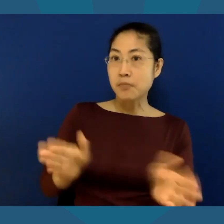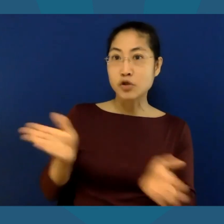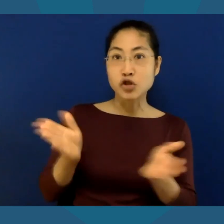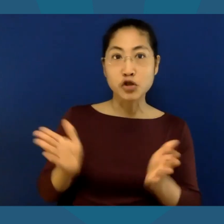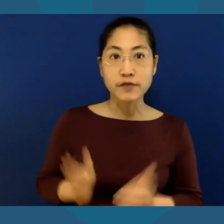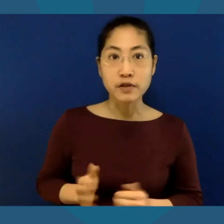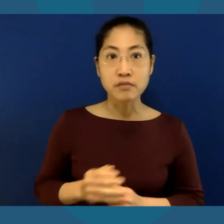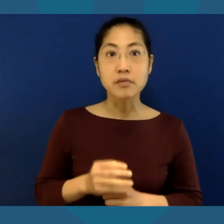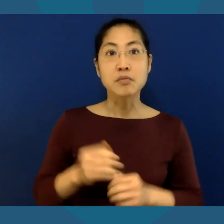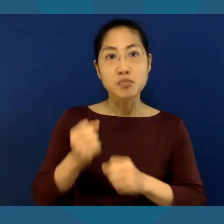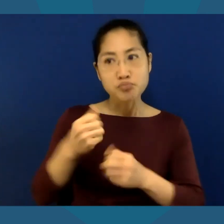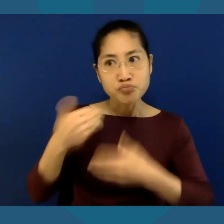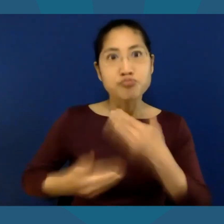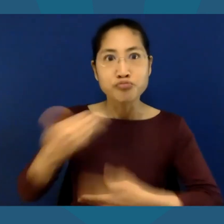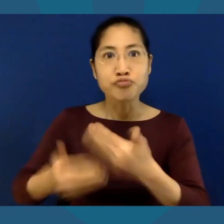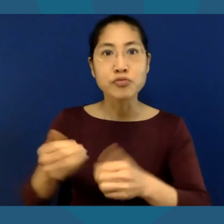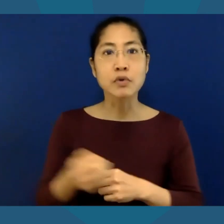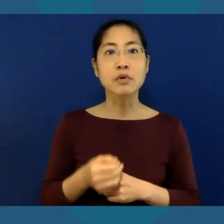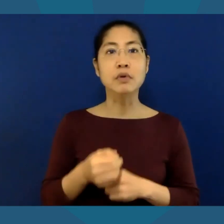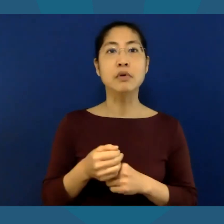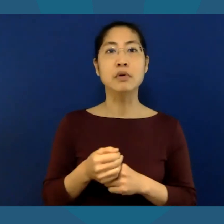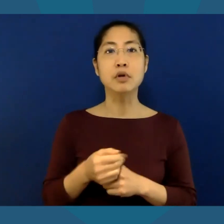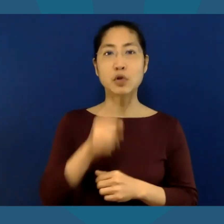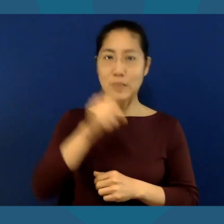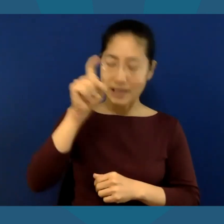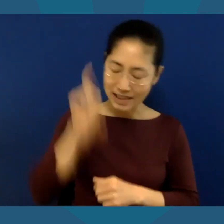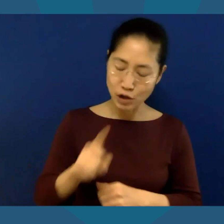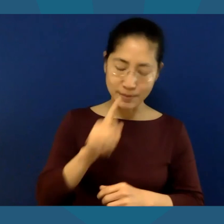be a productive public servant.